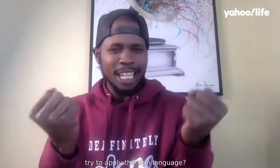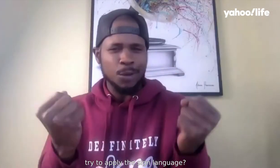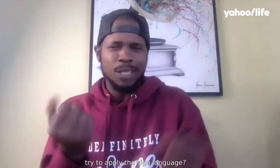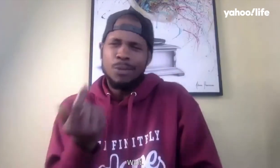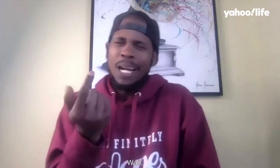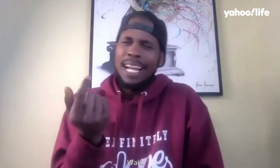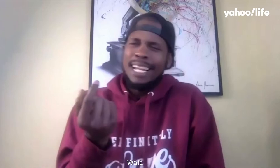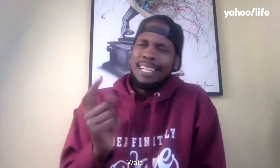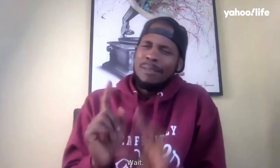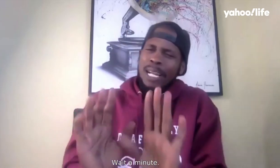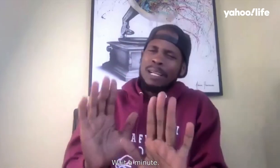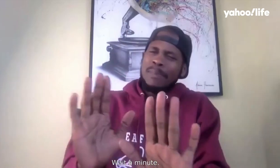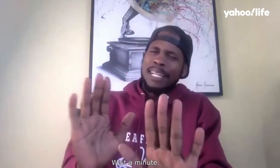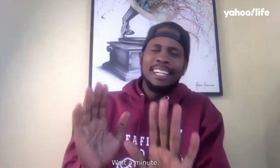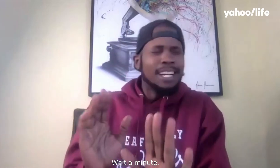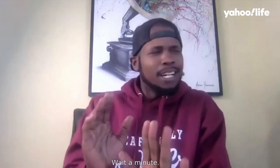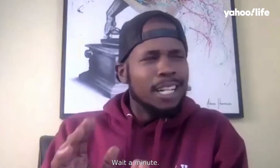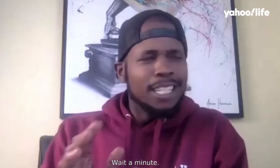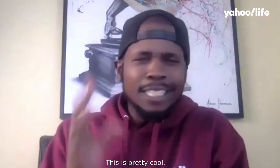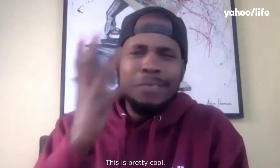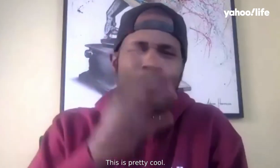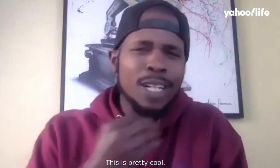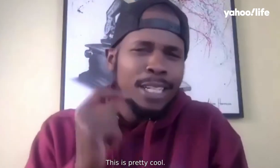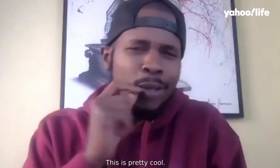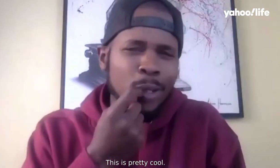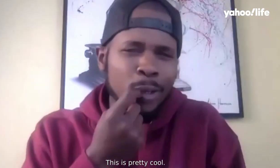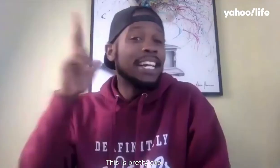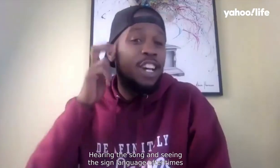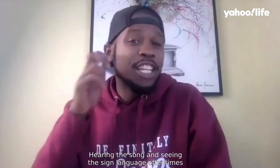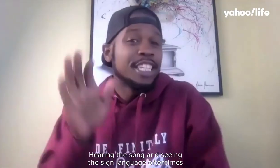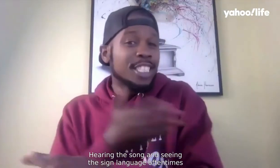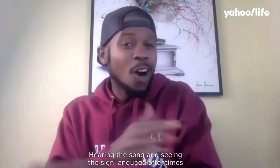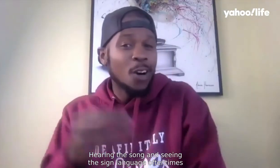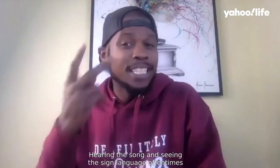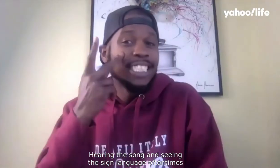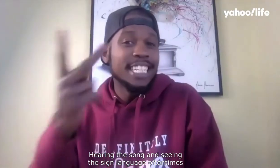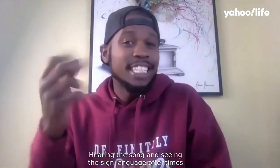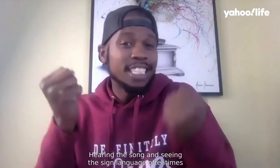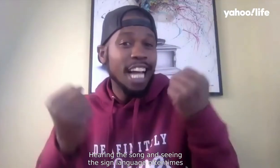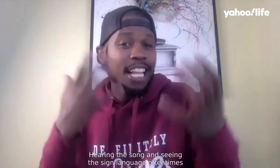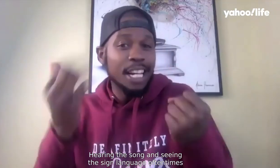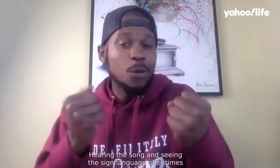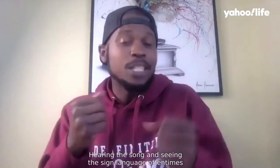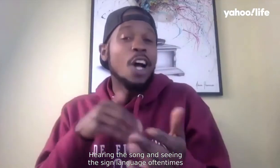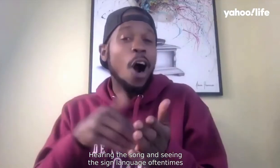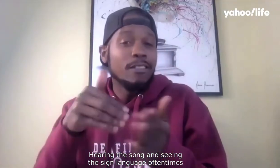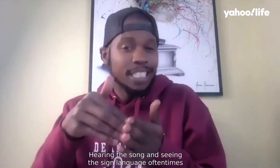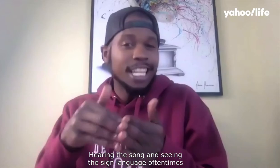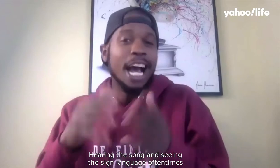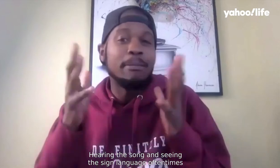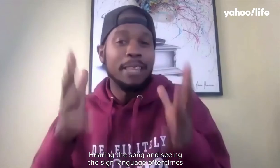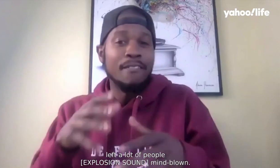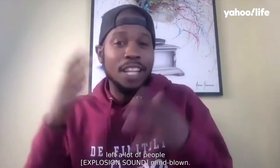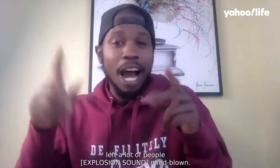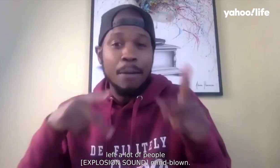language? Wait a minute. This is pretty cool. Hearing the song and seeing the sign language oftentimes left a lot of